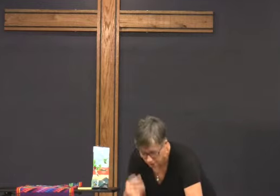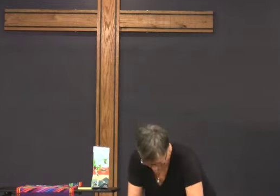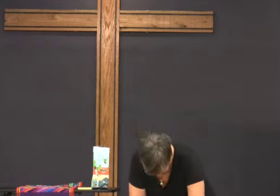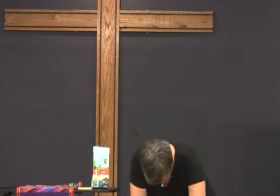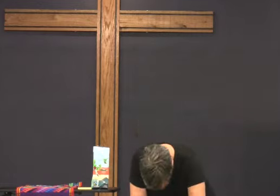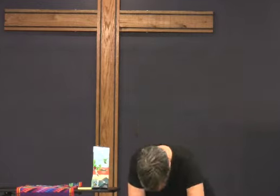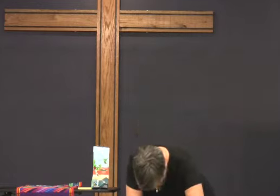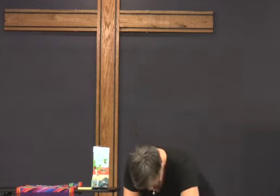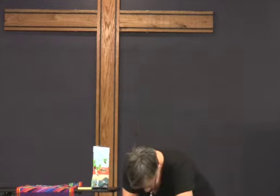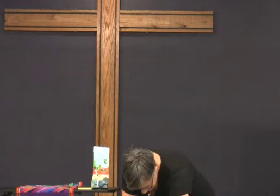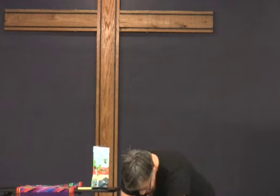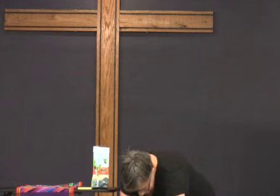Oh, hold on, that's coming.